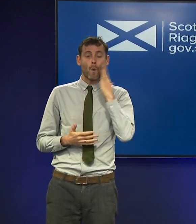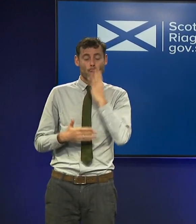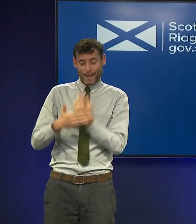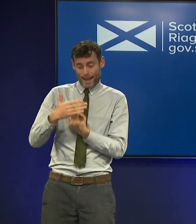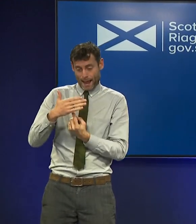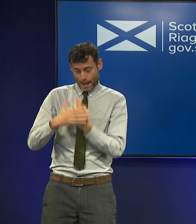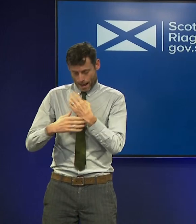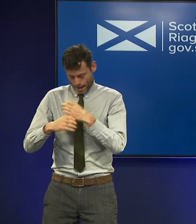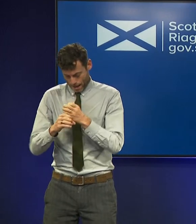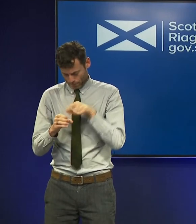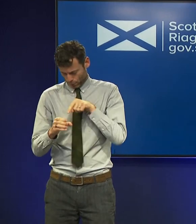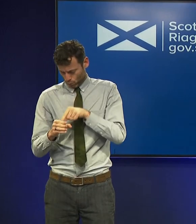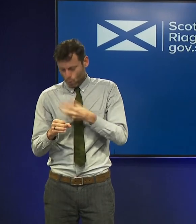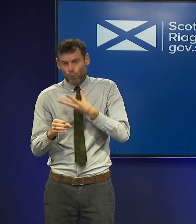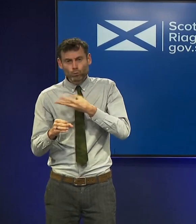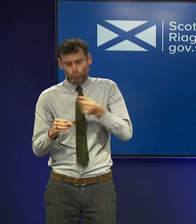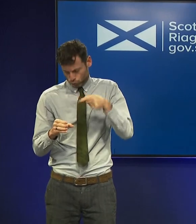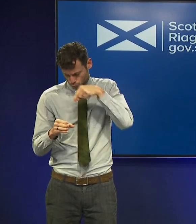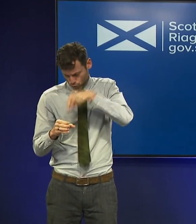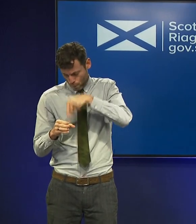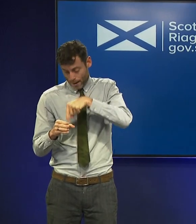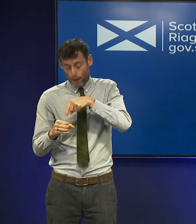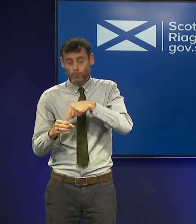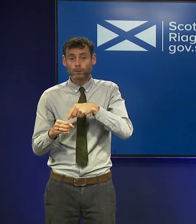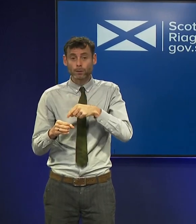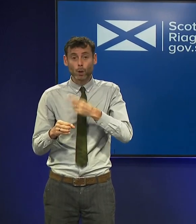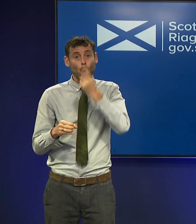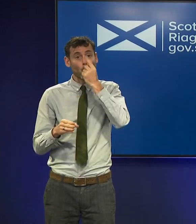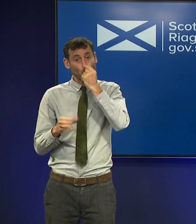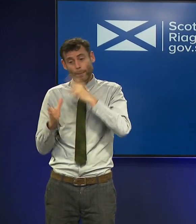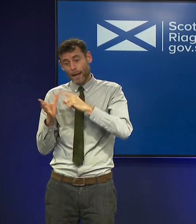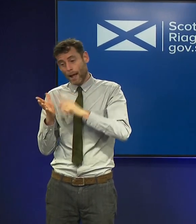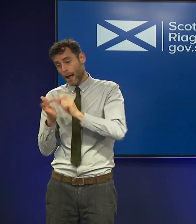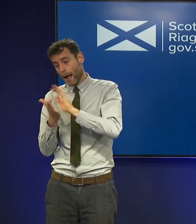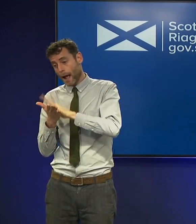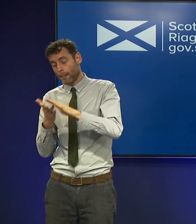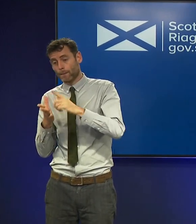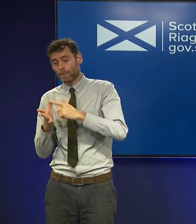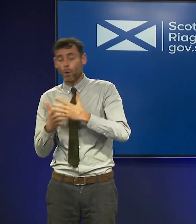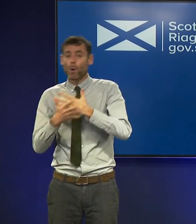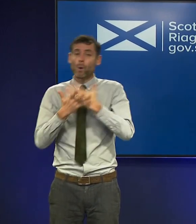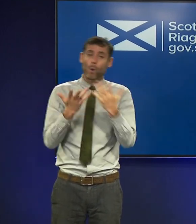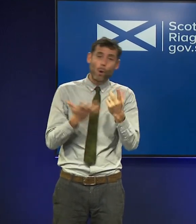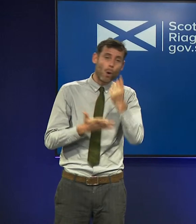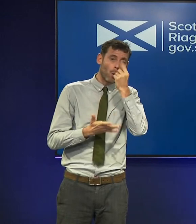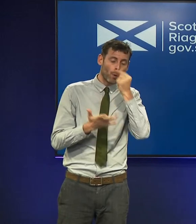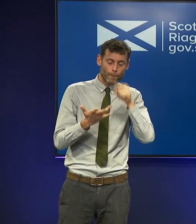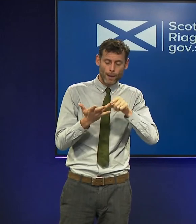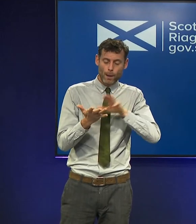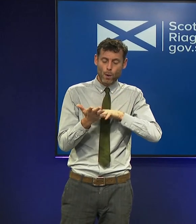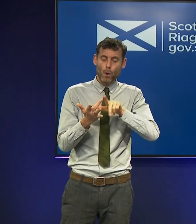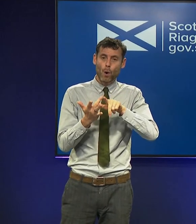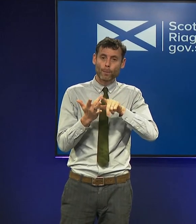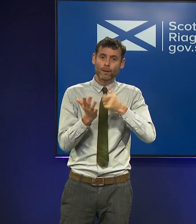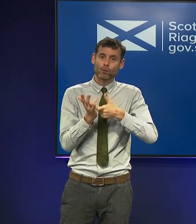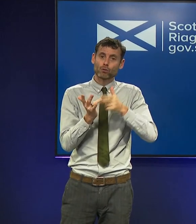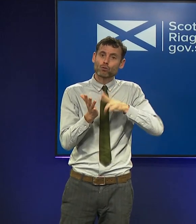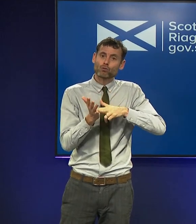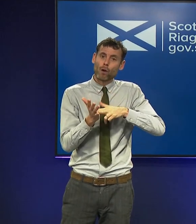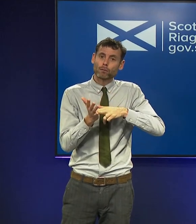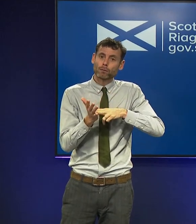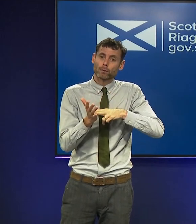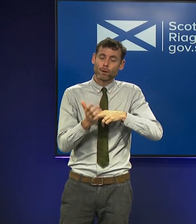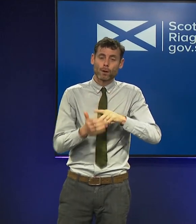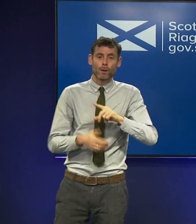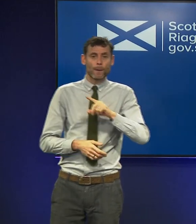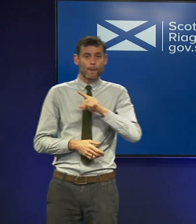not conclusive proof that it is Omicron, but it would raise a suspicion that it might be Omicron, because the other variant